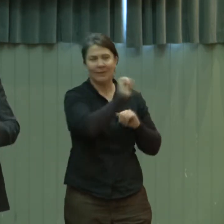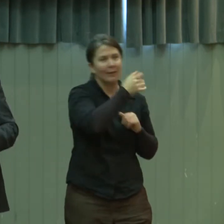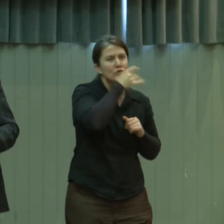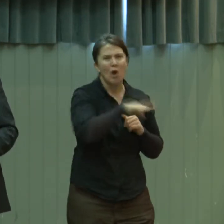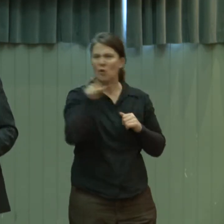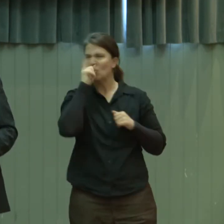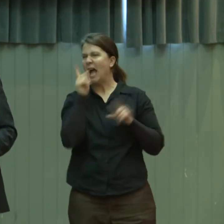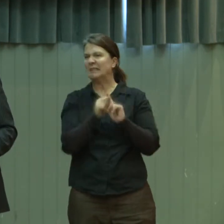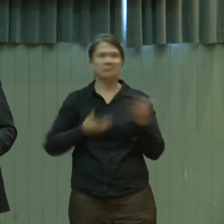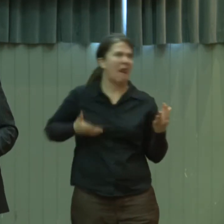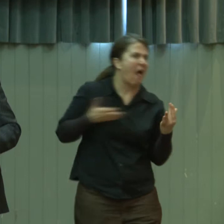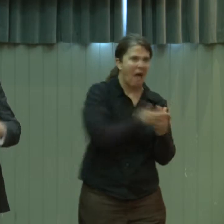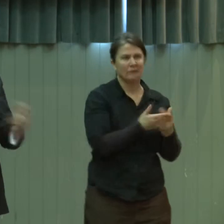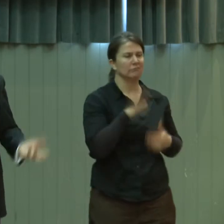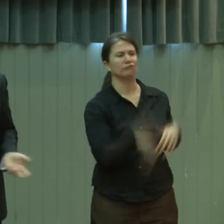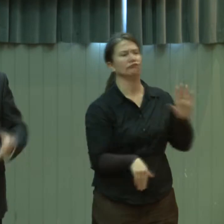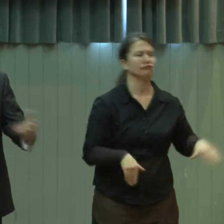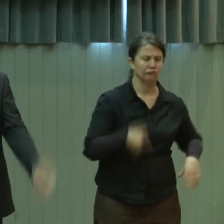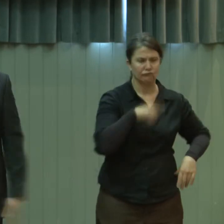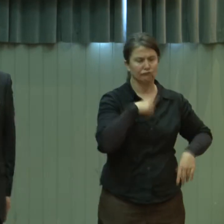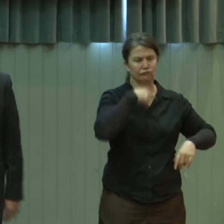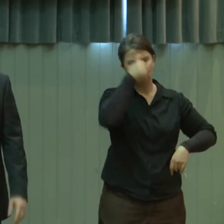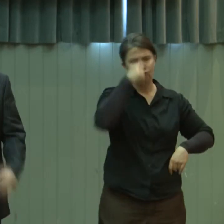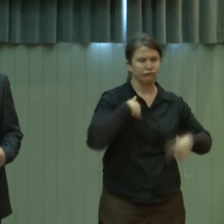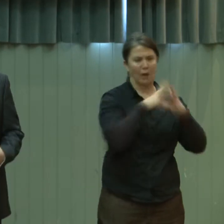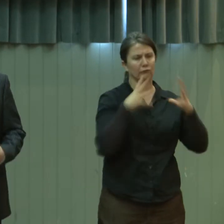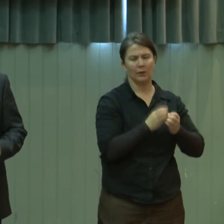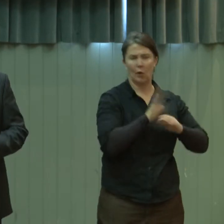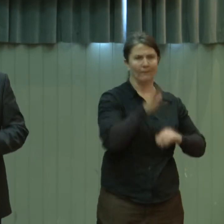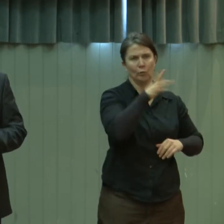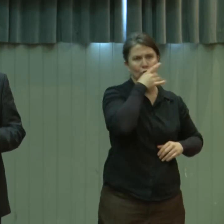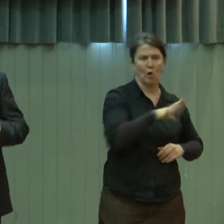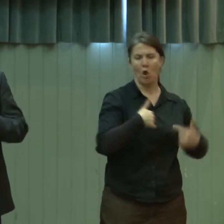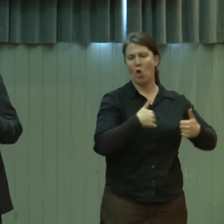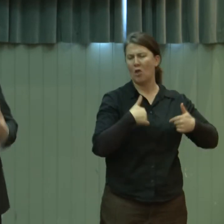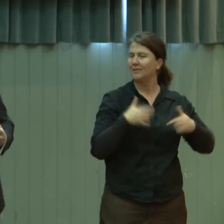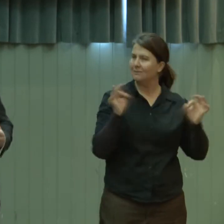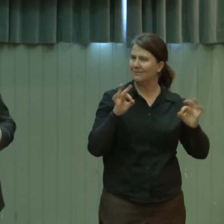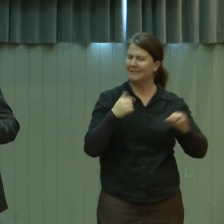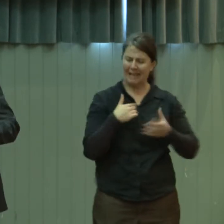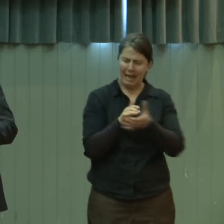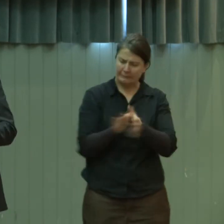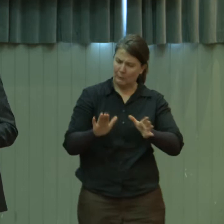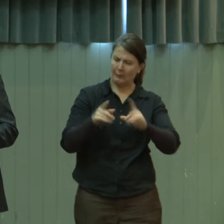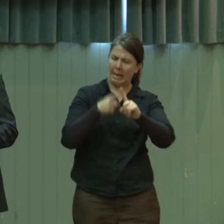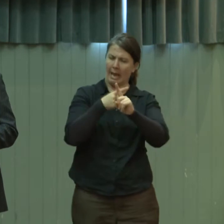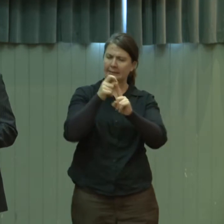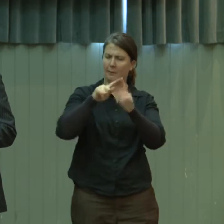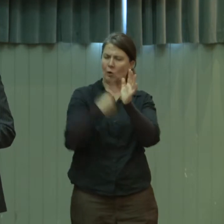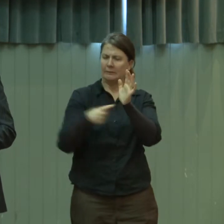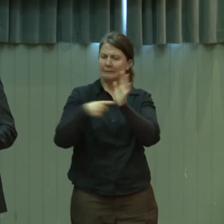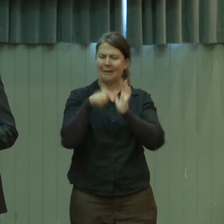just stumble in and say, and suddenly know everything about the child and be the expert. So I struggle with the word expert sometimes, because I